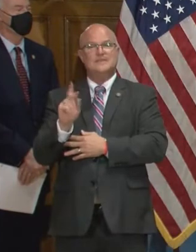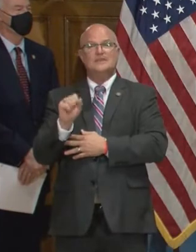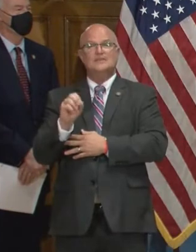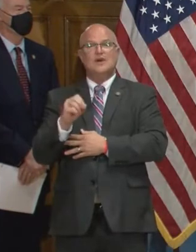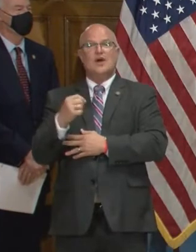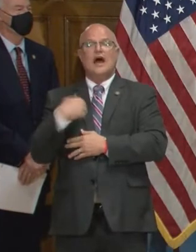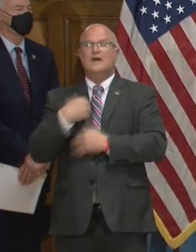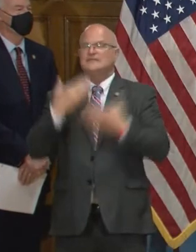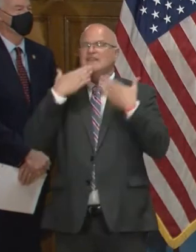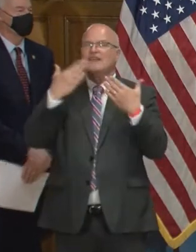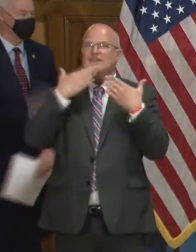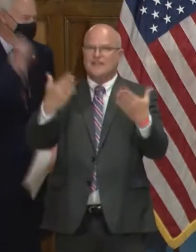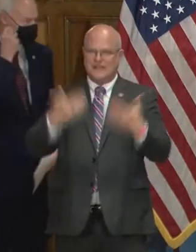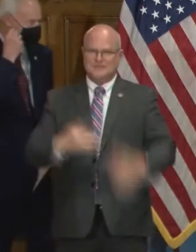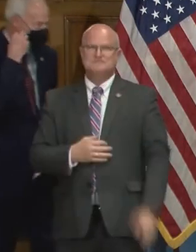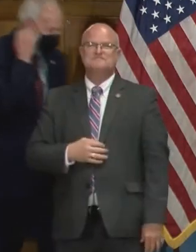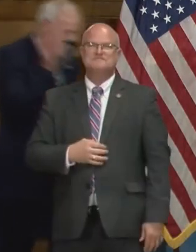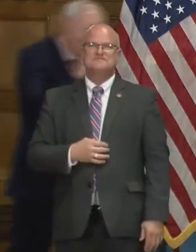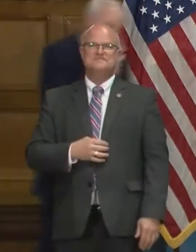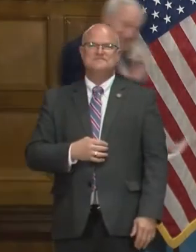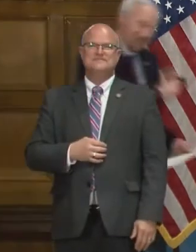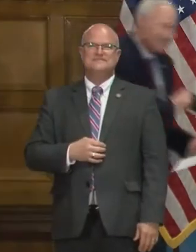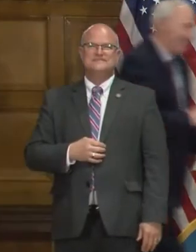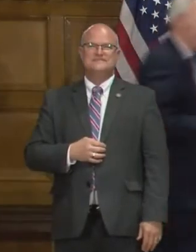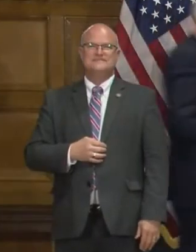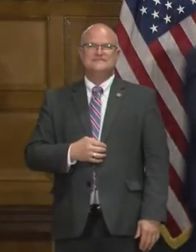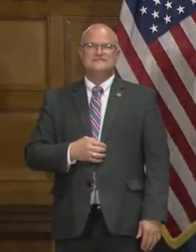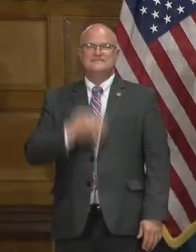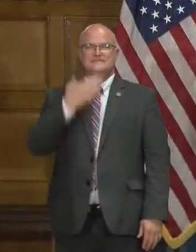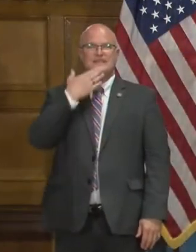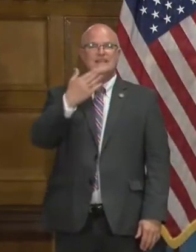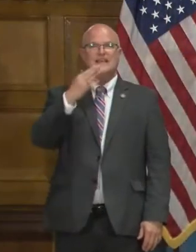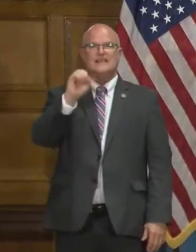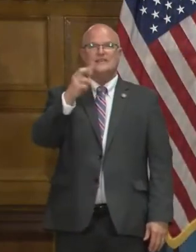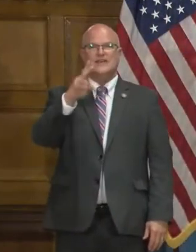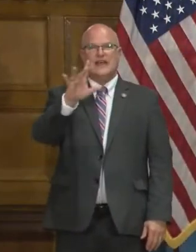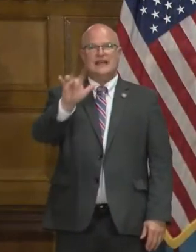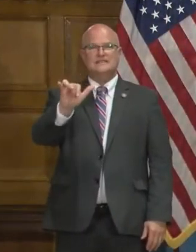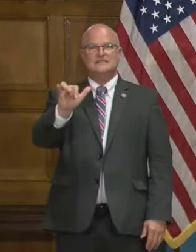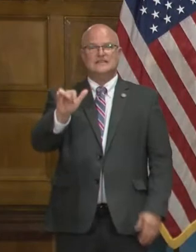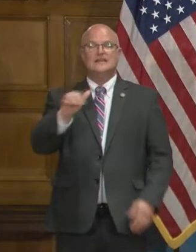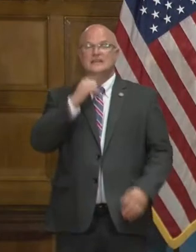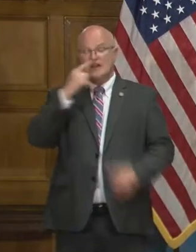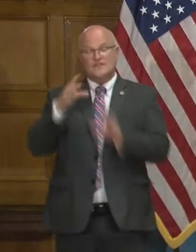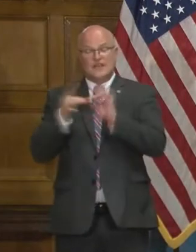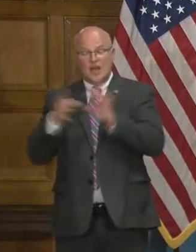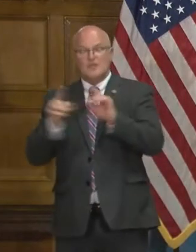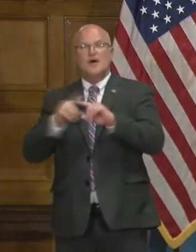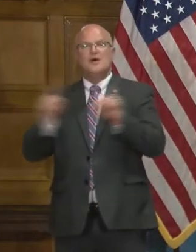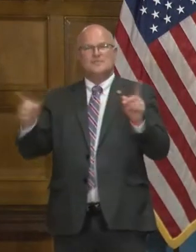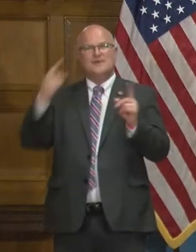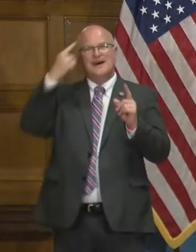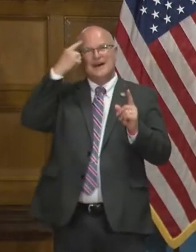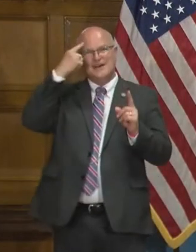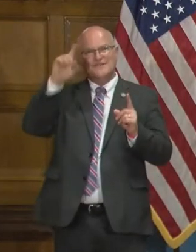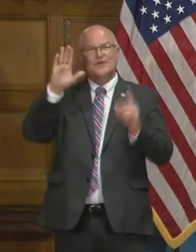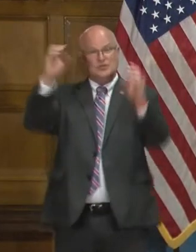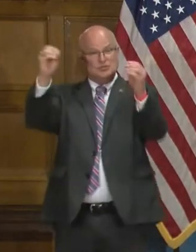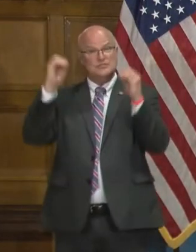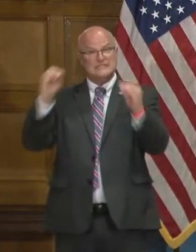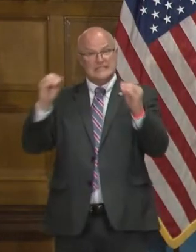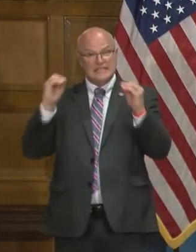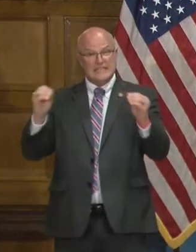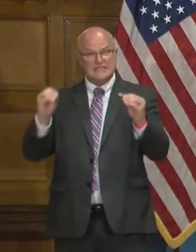so with that, I wanted to say thank you. Thank you, Ashley. Not just for the comments, but for your